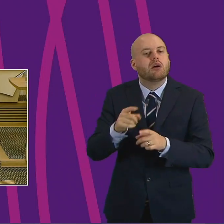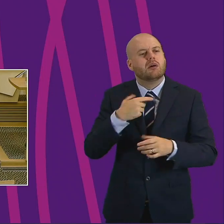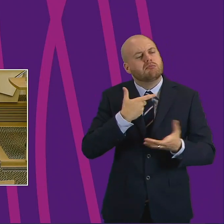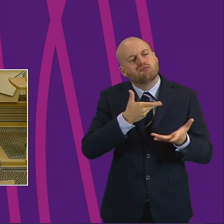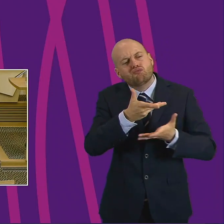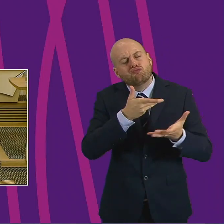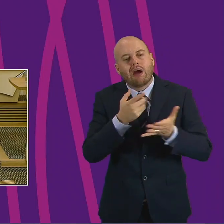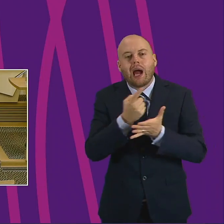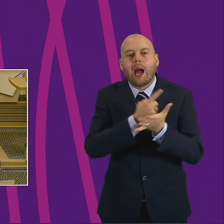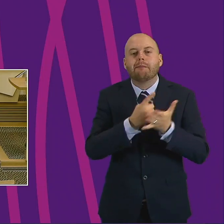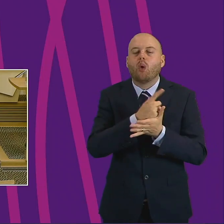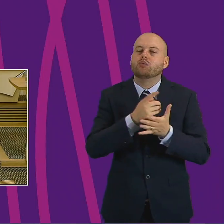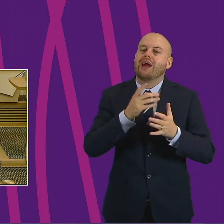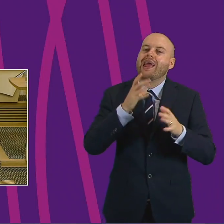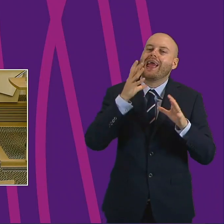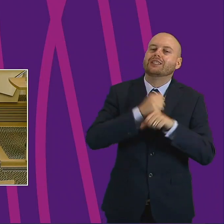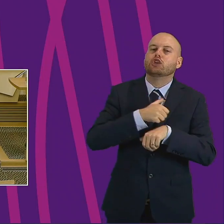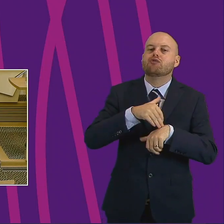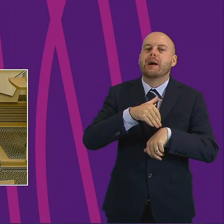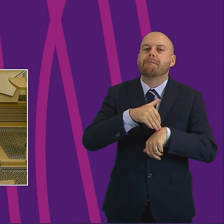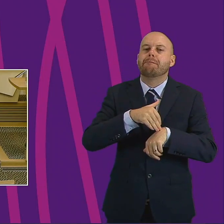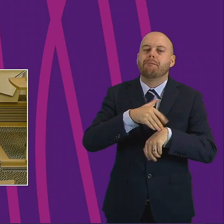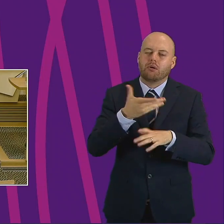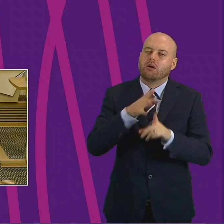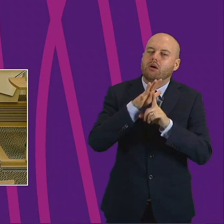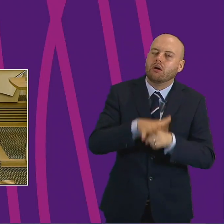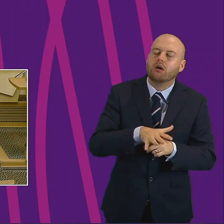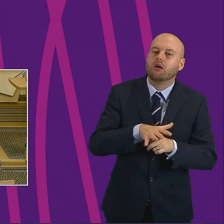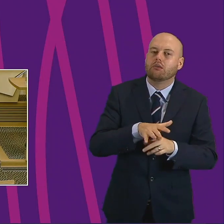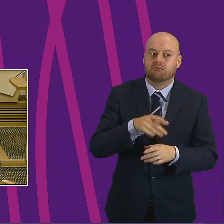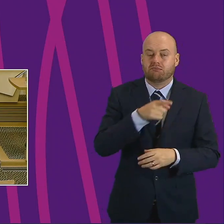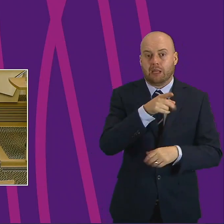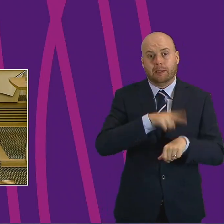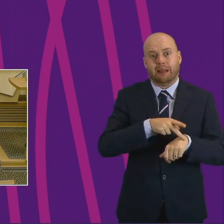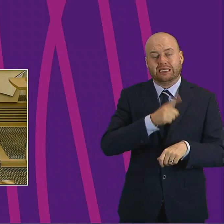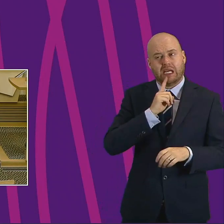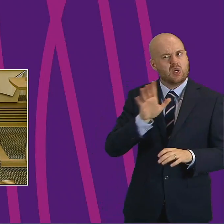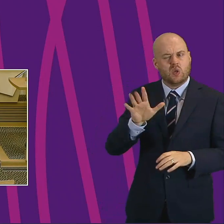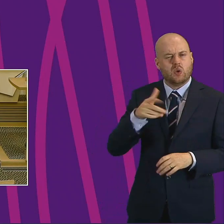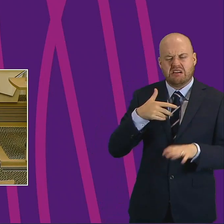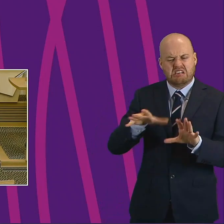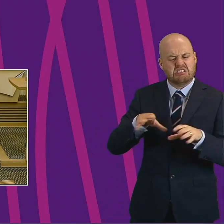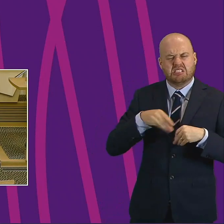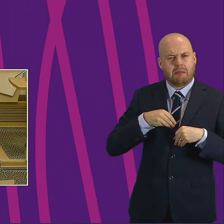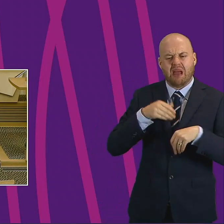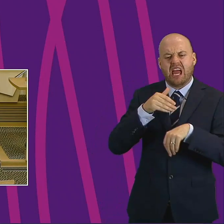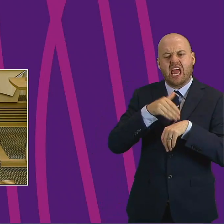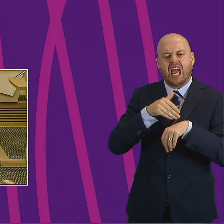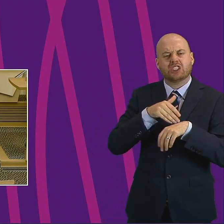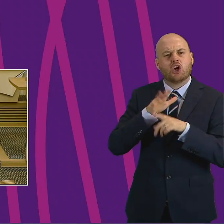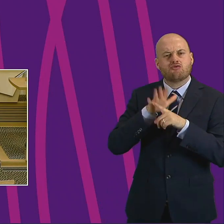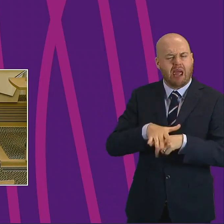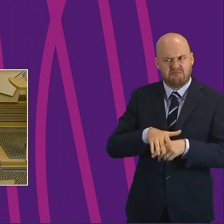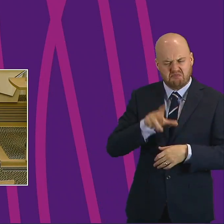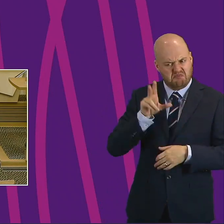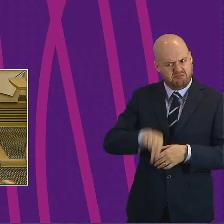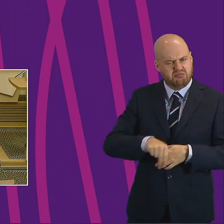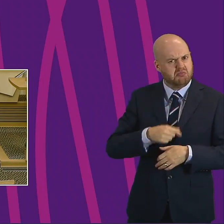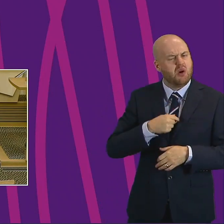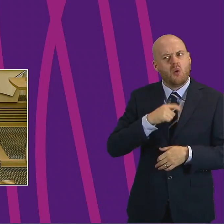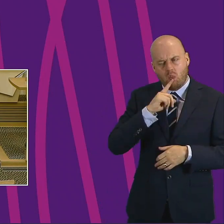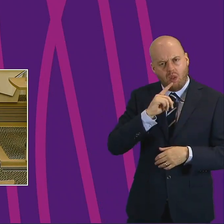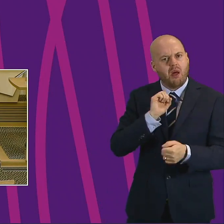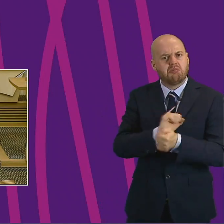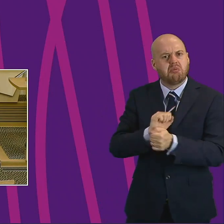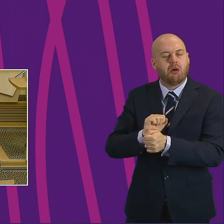tolerance for hate crime in whichever form it may take. In terms of the specific incident that she refers to and the disappointment that Tommy